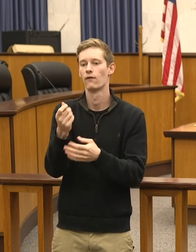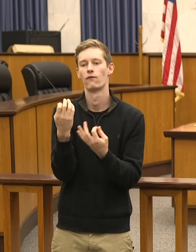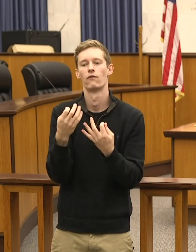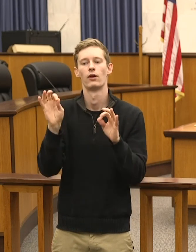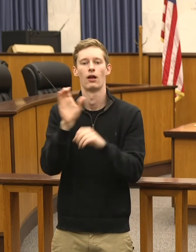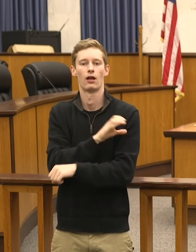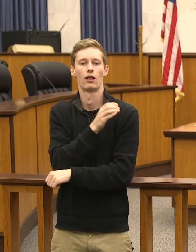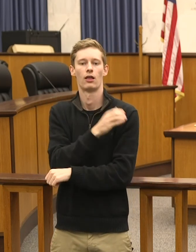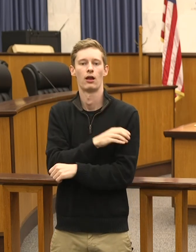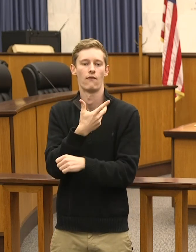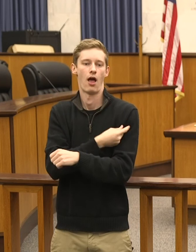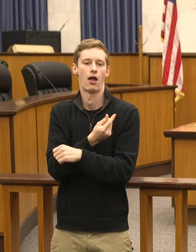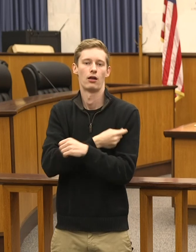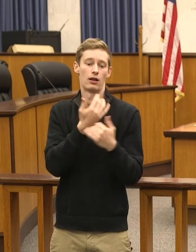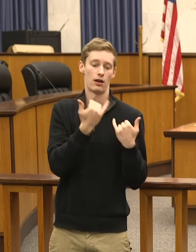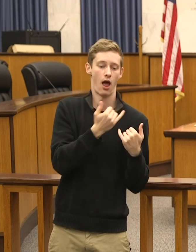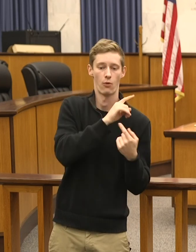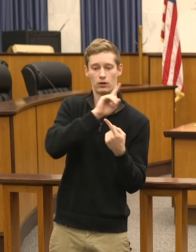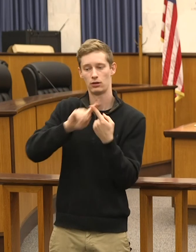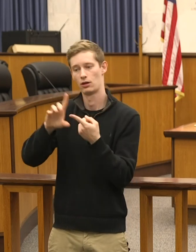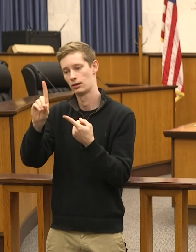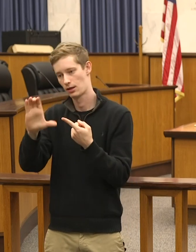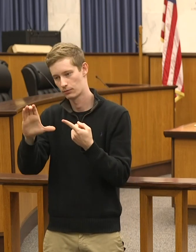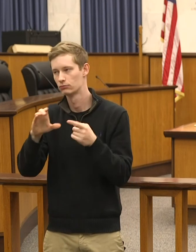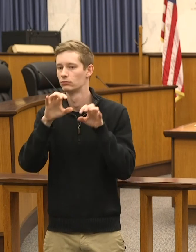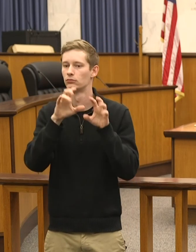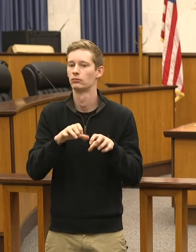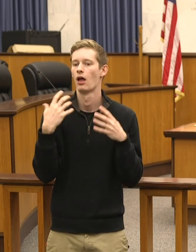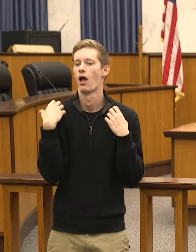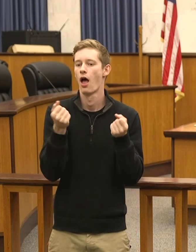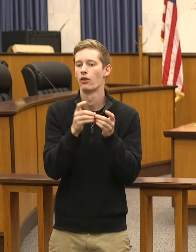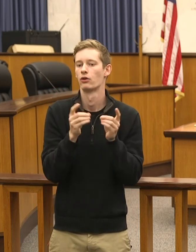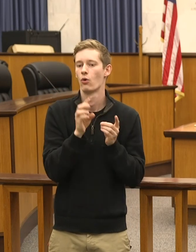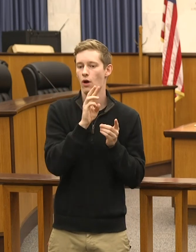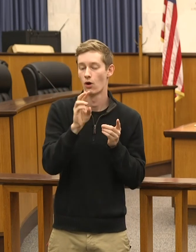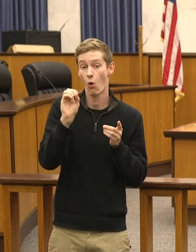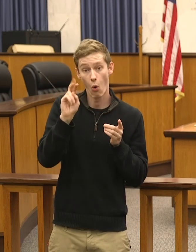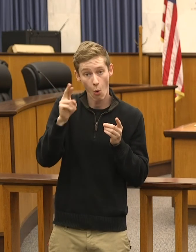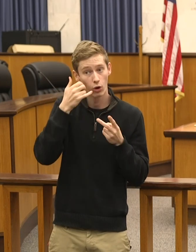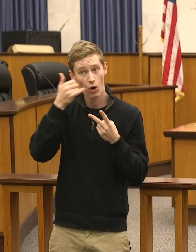now until December. And we ask you, you visit the health district's website or call